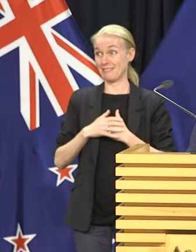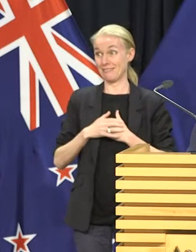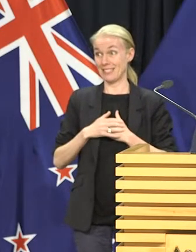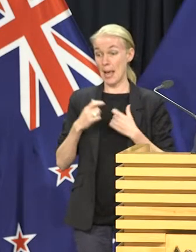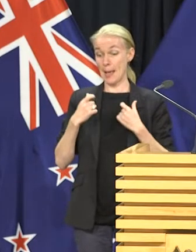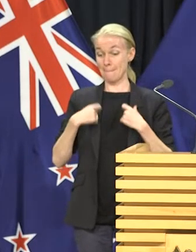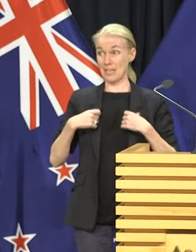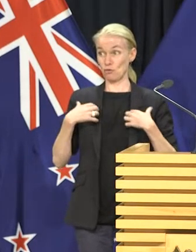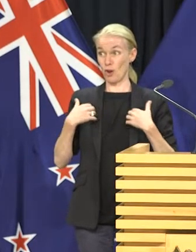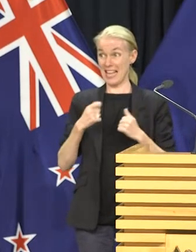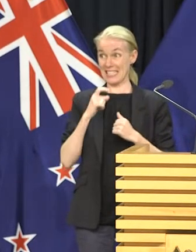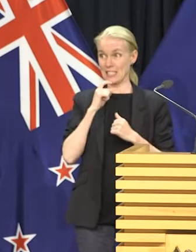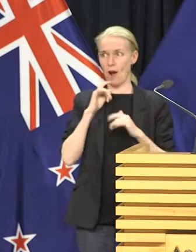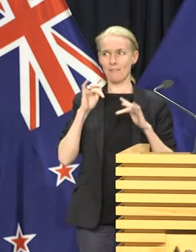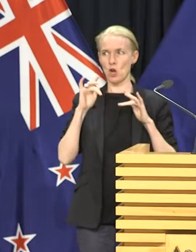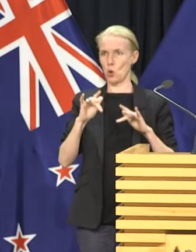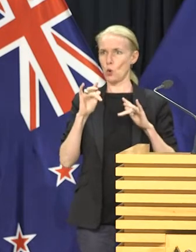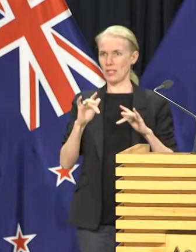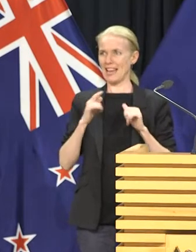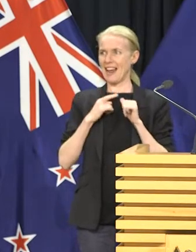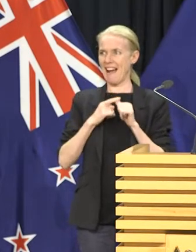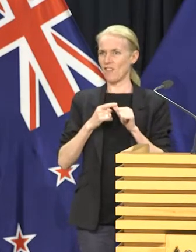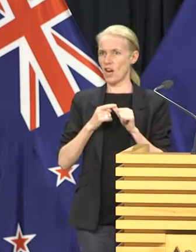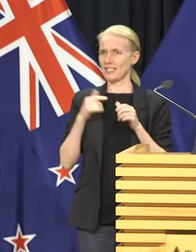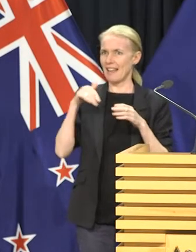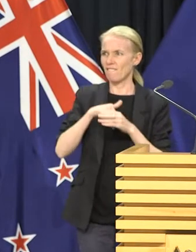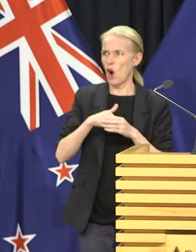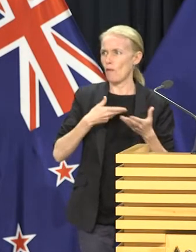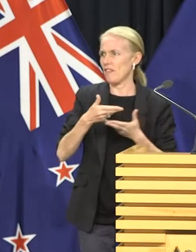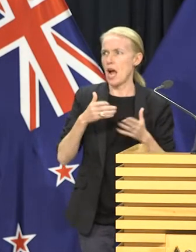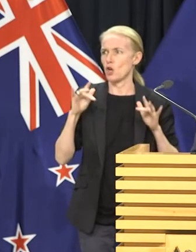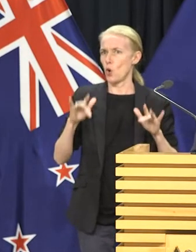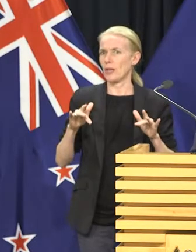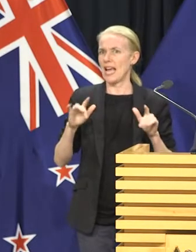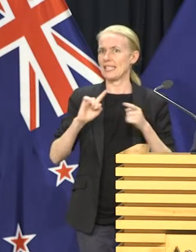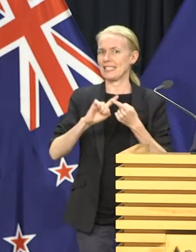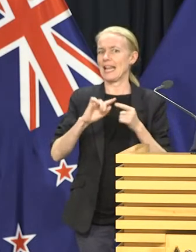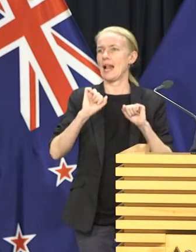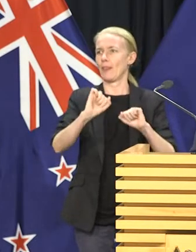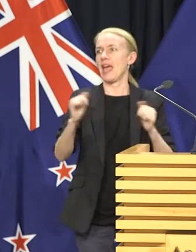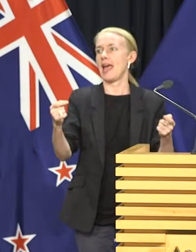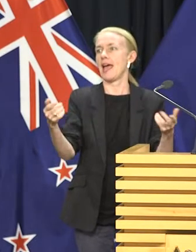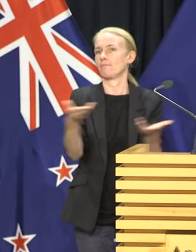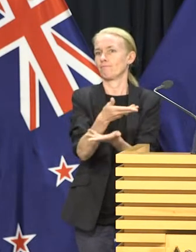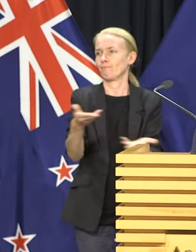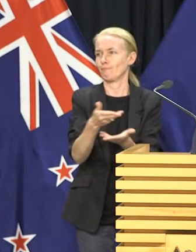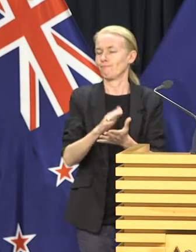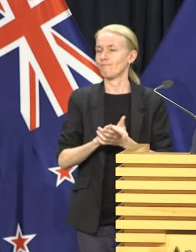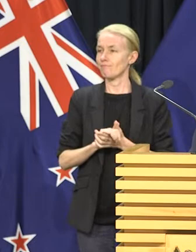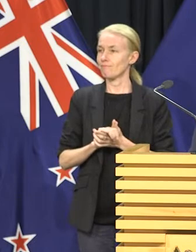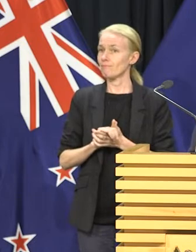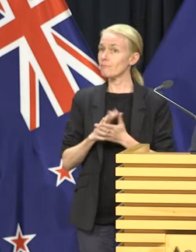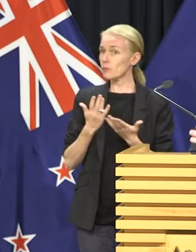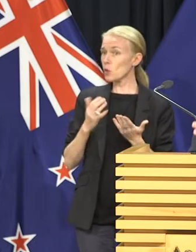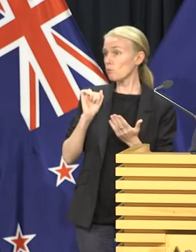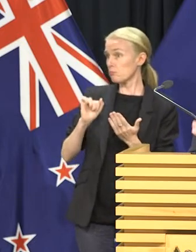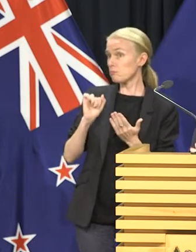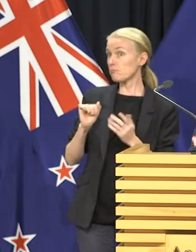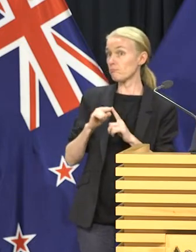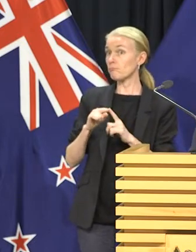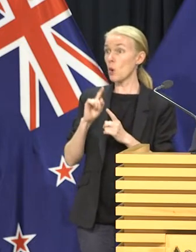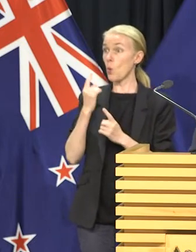that debate. I do think the issue of availability is, of course, one of the considerations around